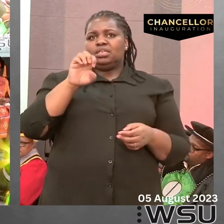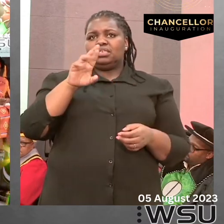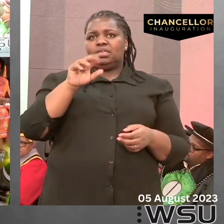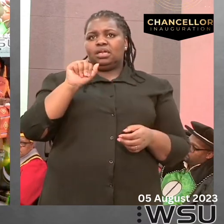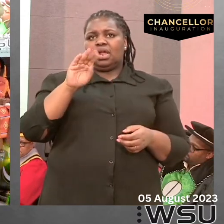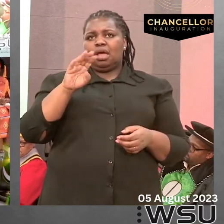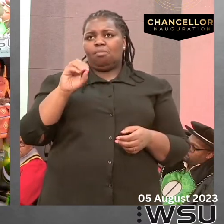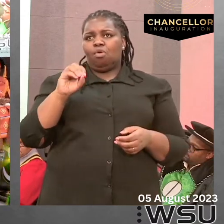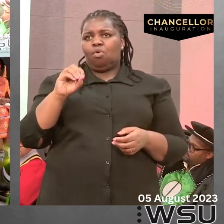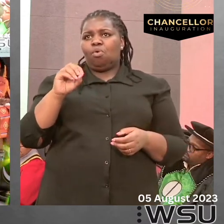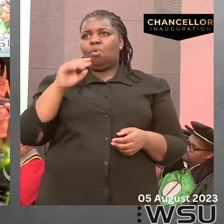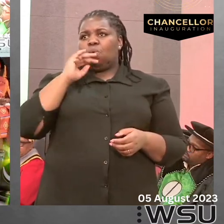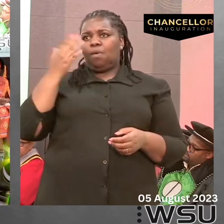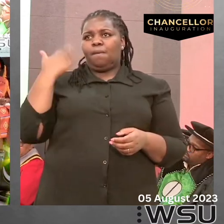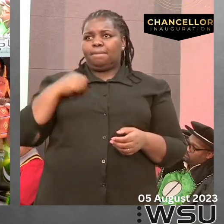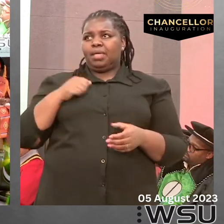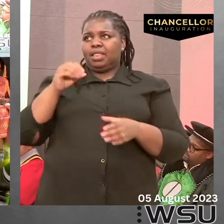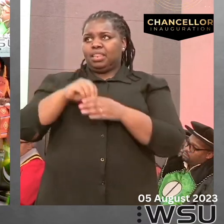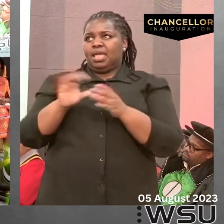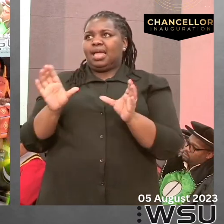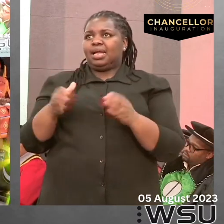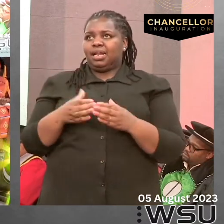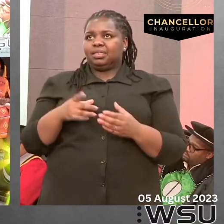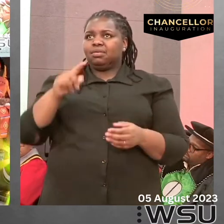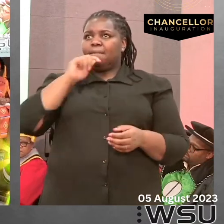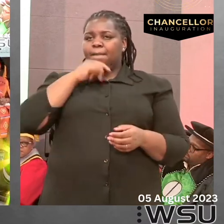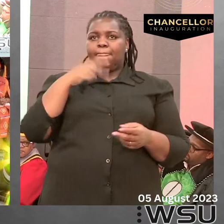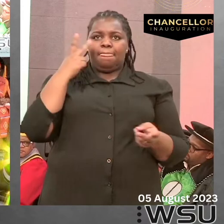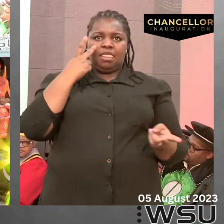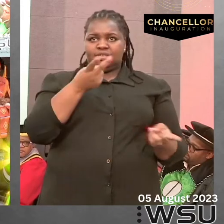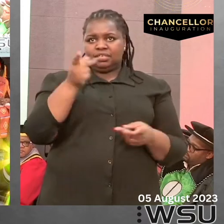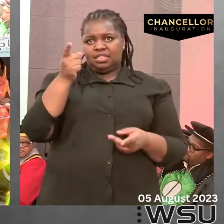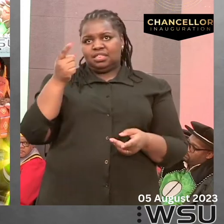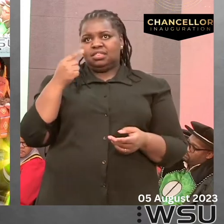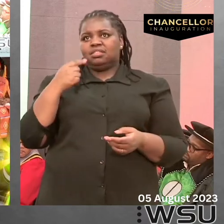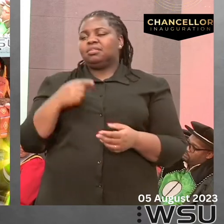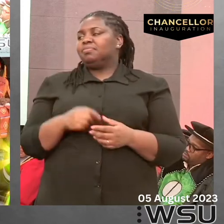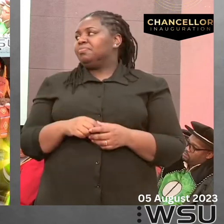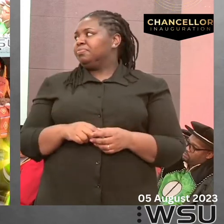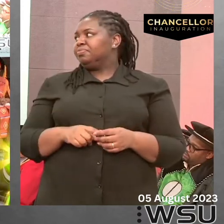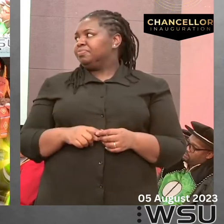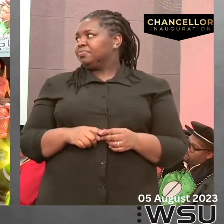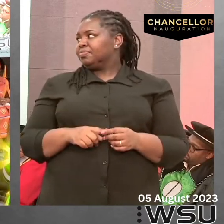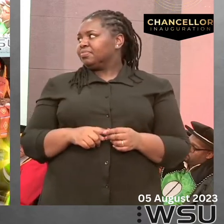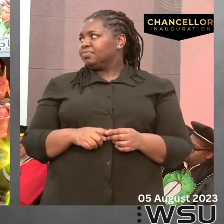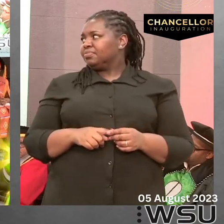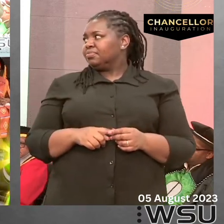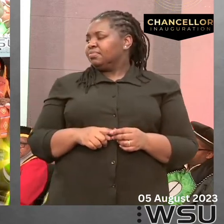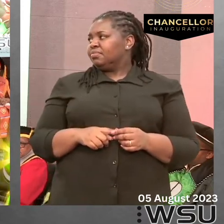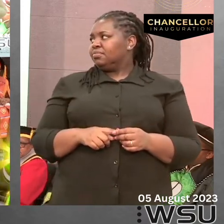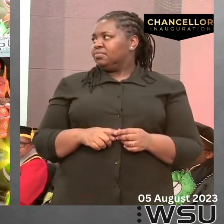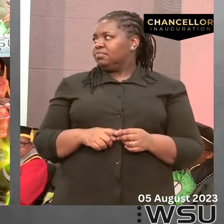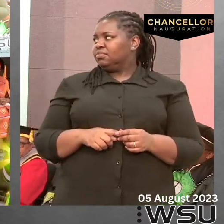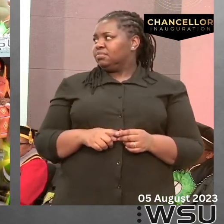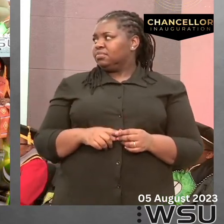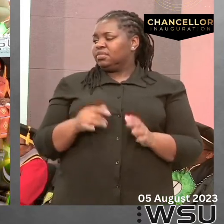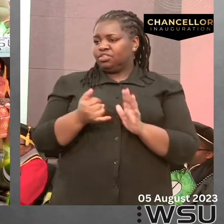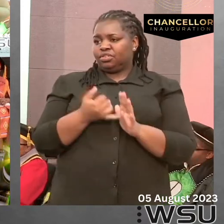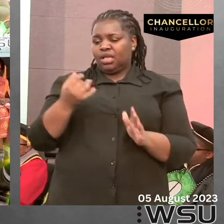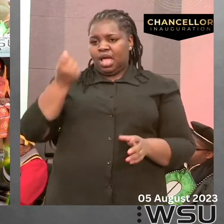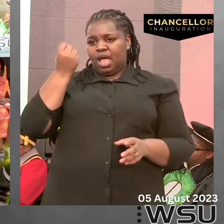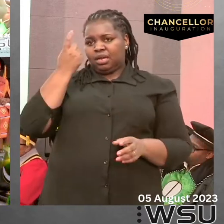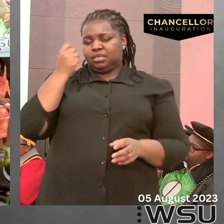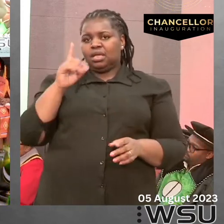like that were in my class, and it was a privilege to see them there. But in just understanding